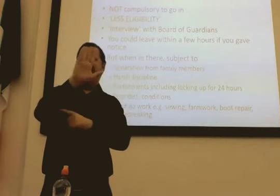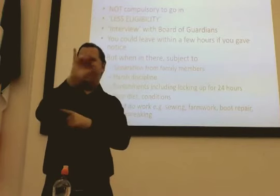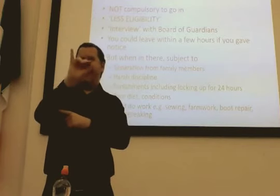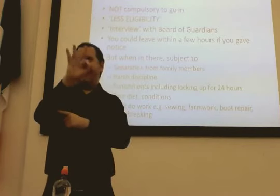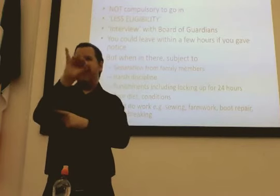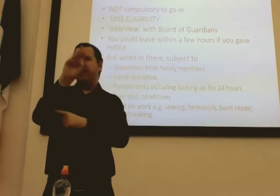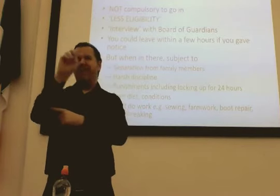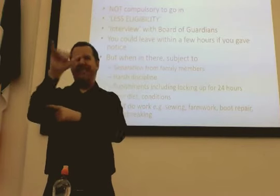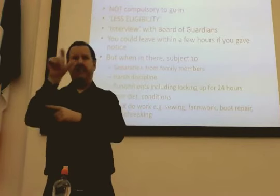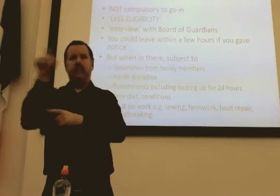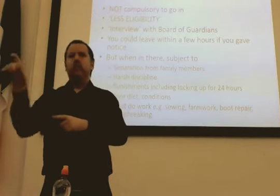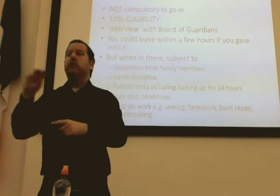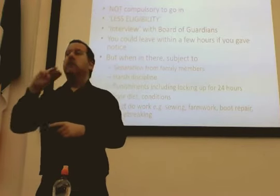less eligibility.